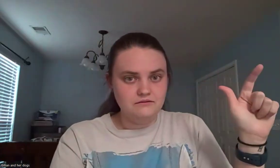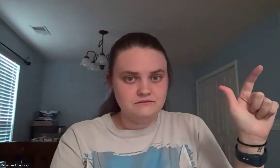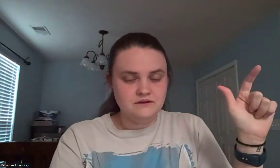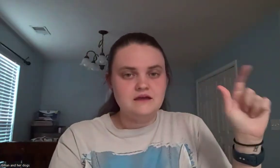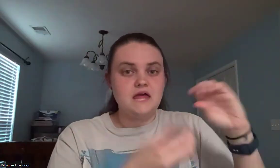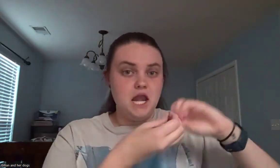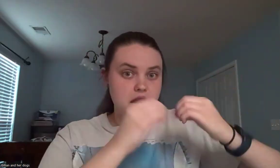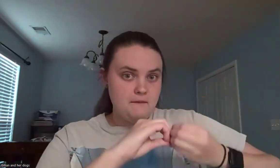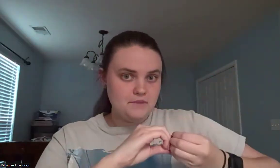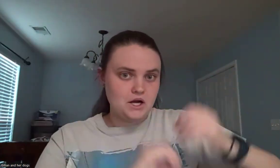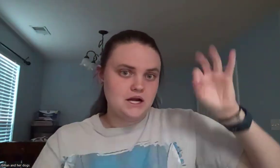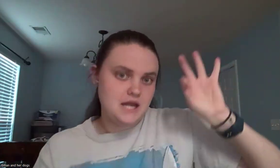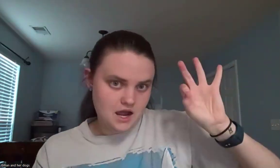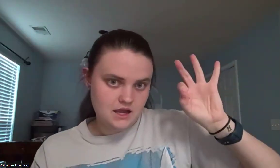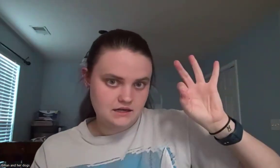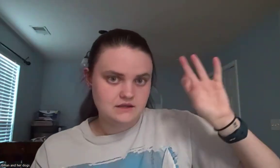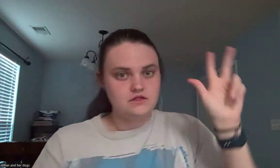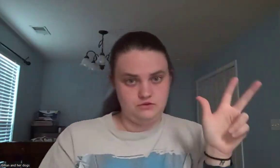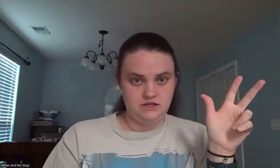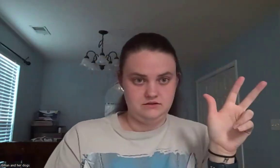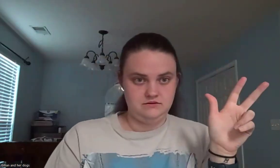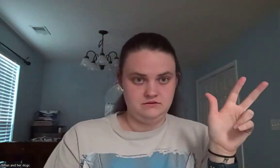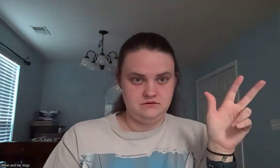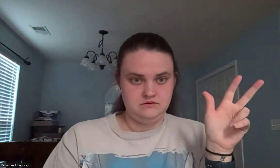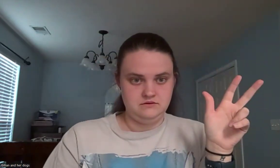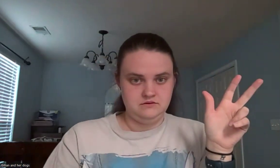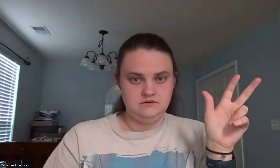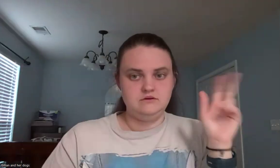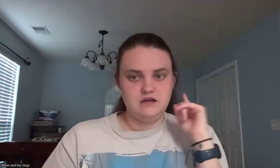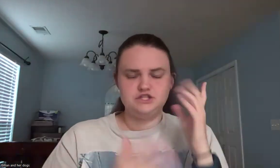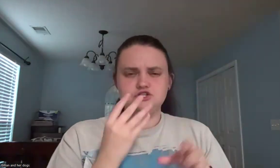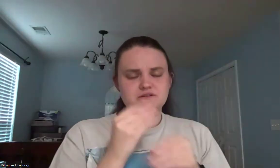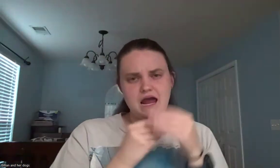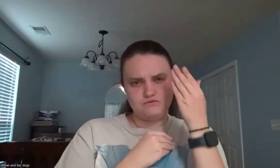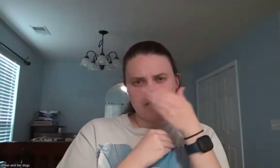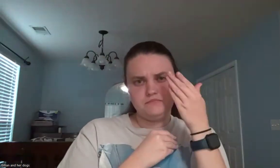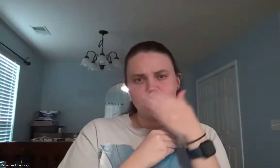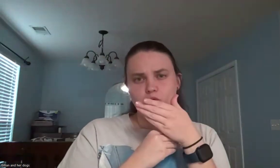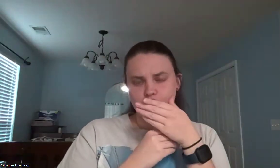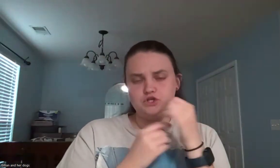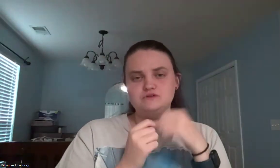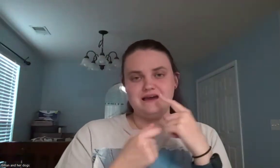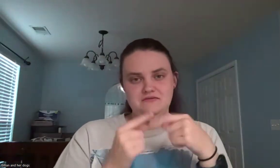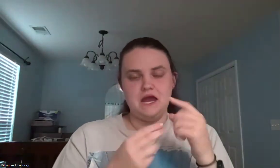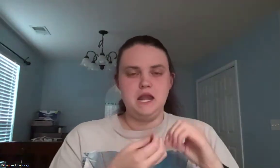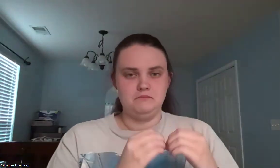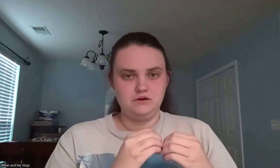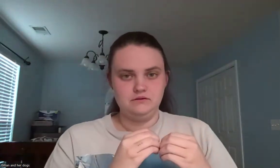FALL, then number 93. Okay, so you just had added right before you sign that number or